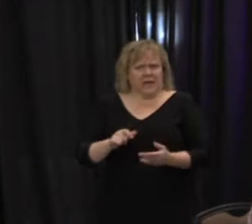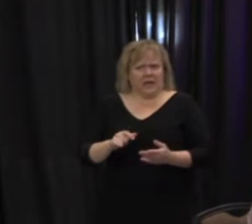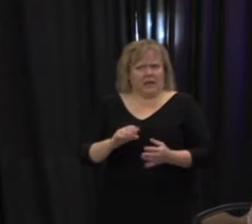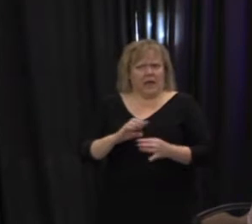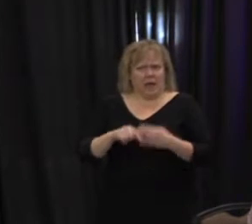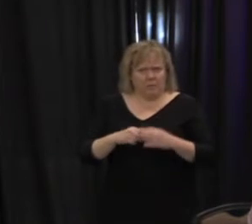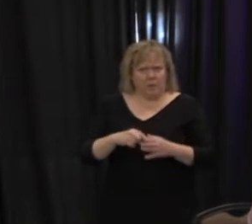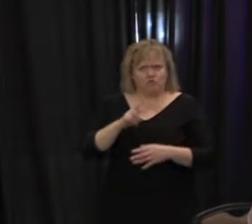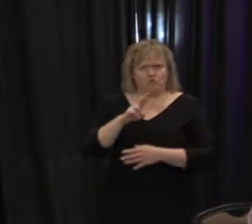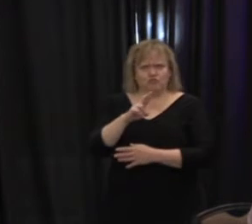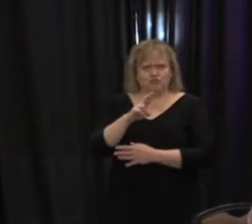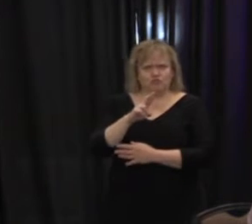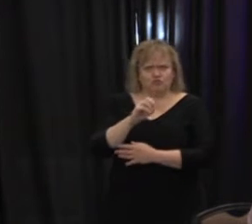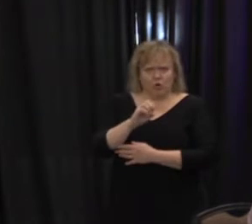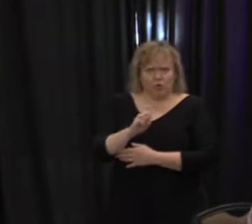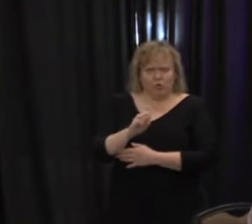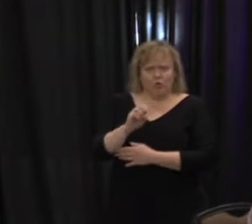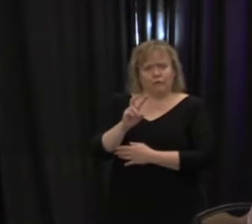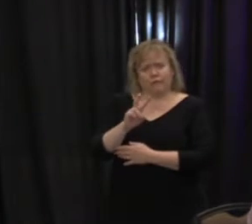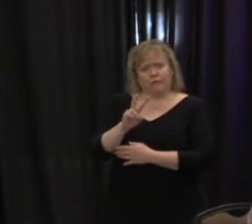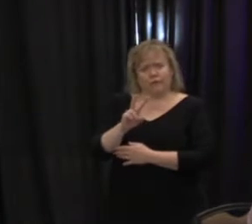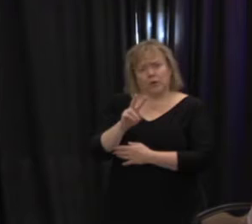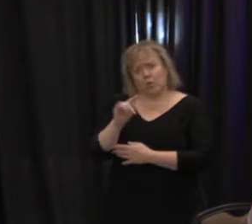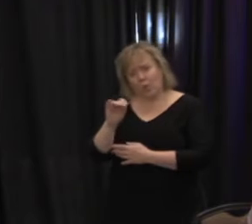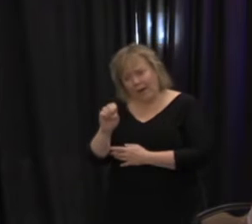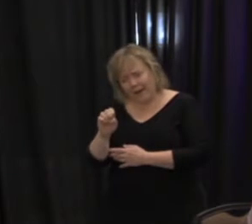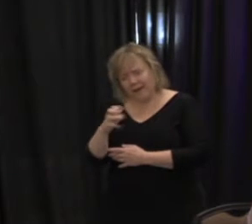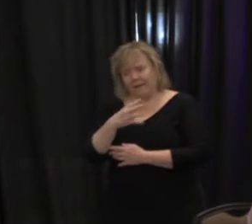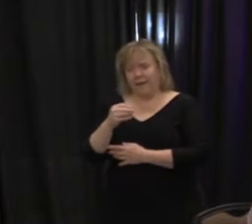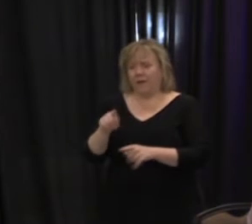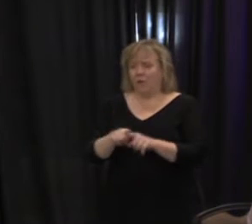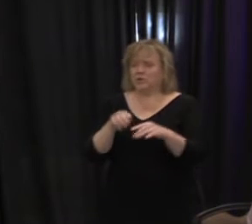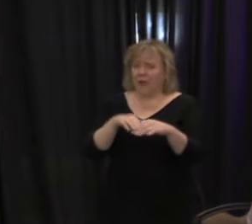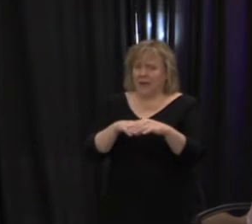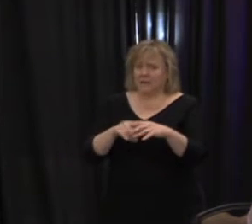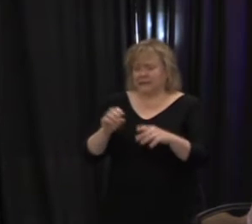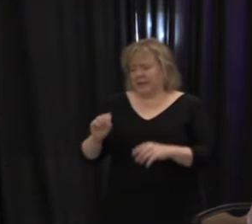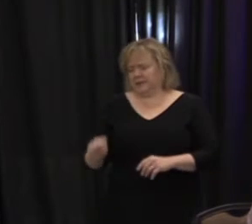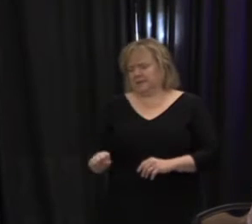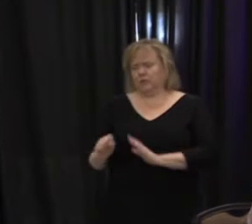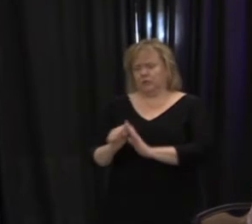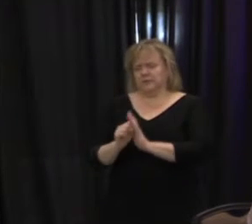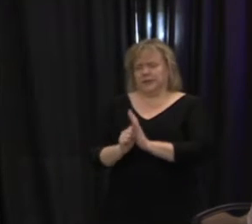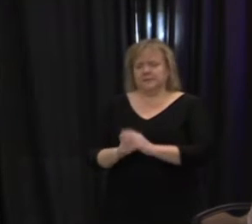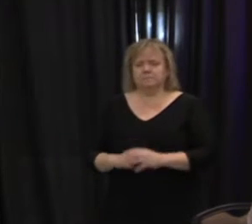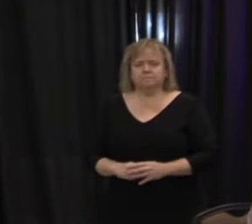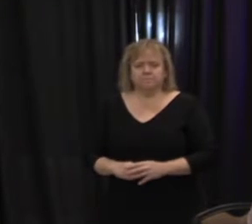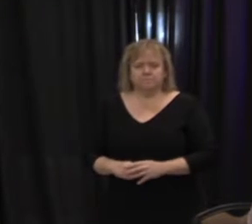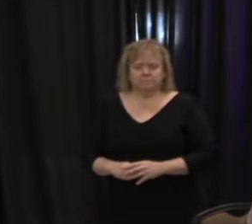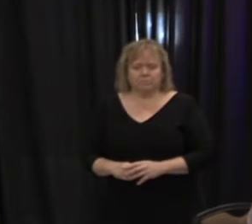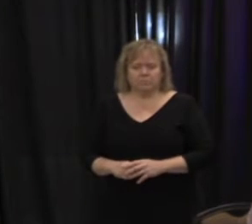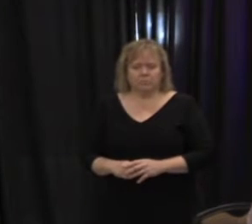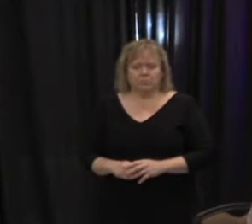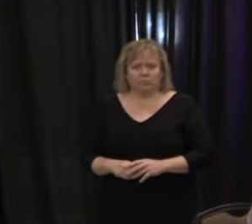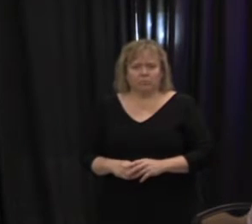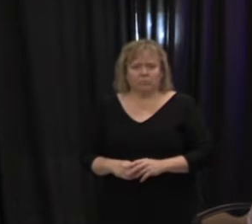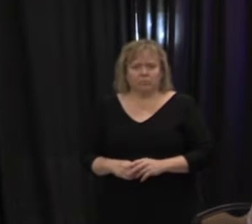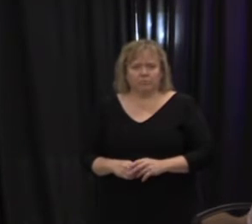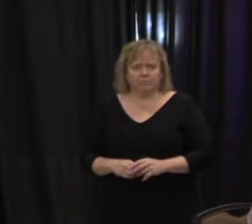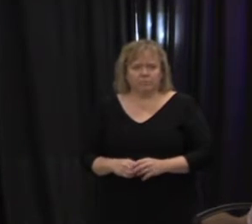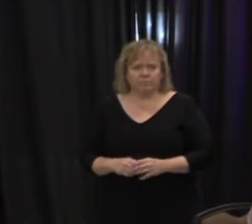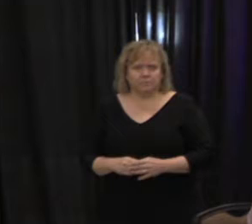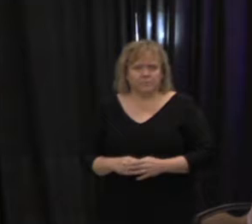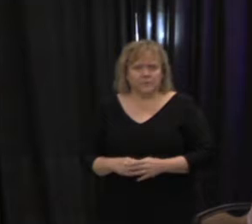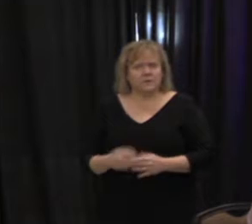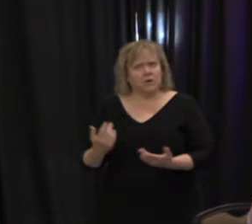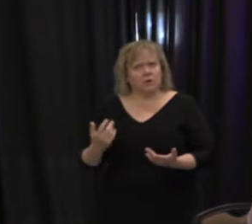but also thinking about access, and particularly in Southern states. Right. So when I think about access,